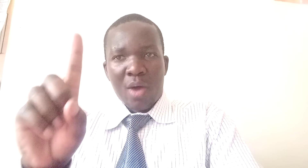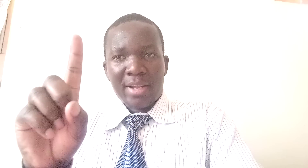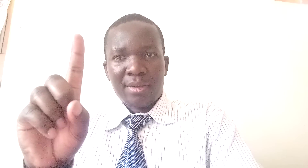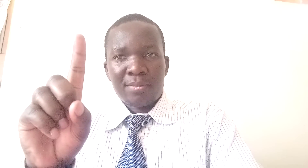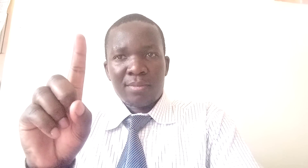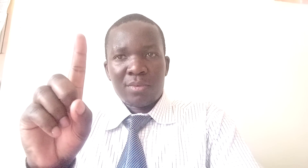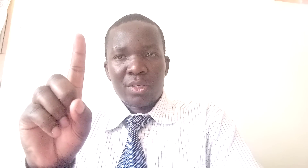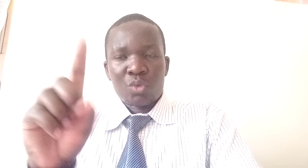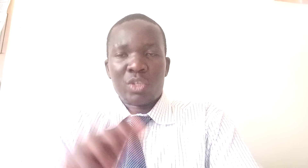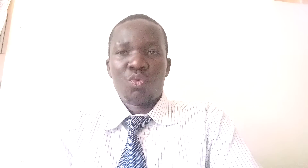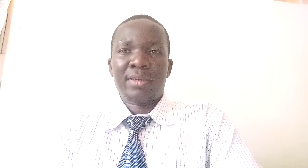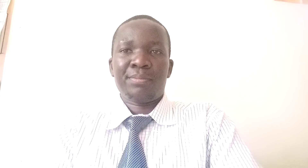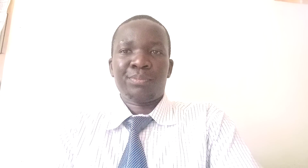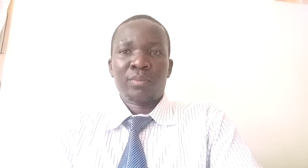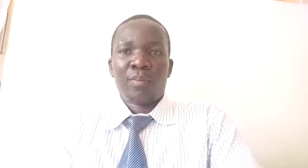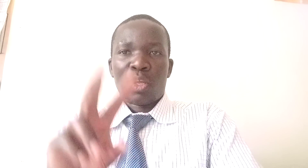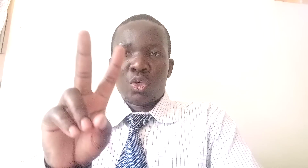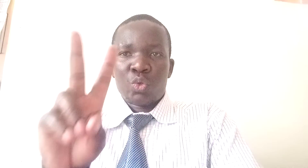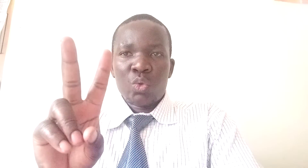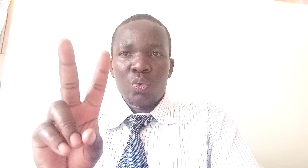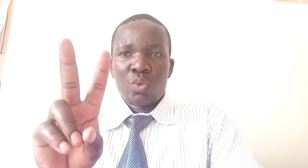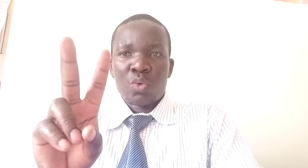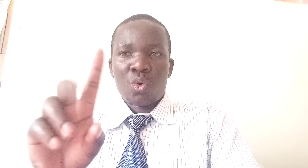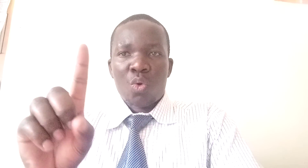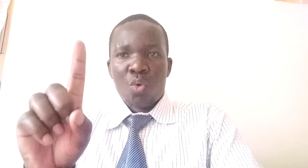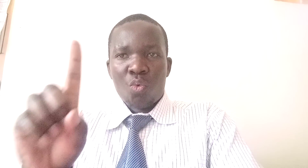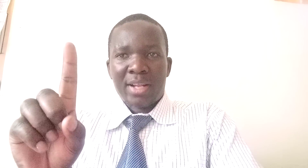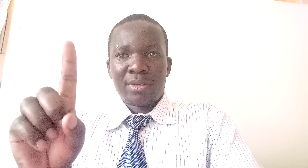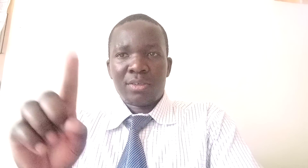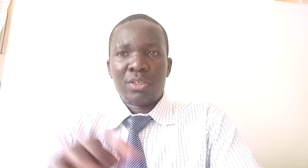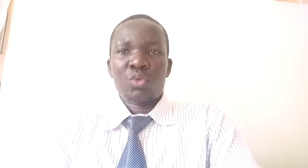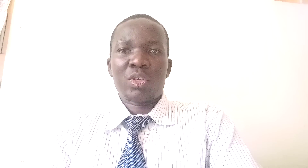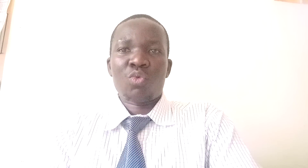1, 21. 2, 1, 21.